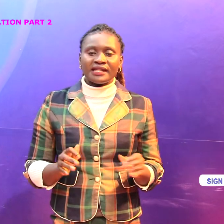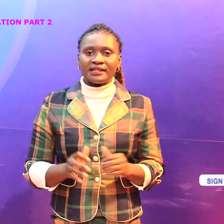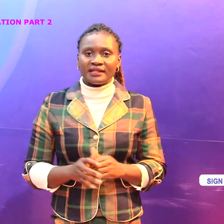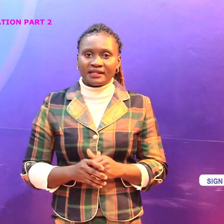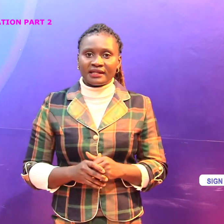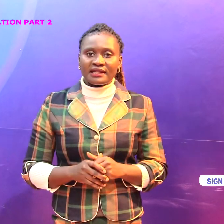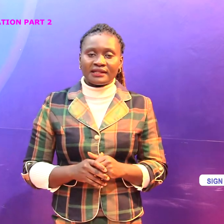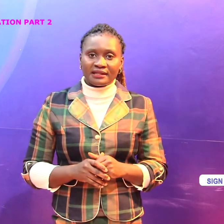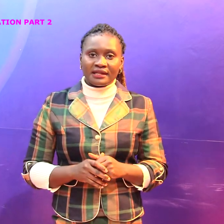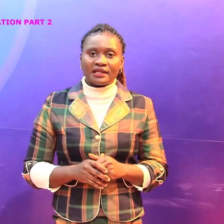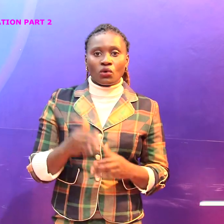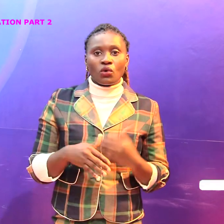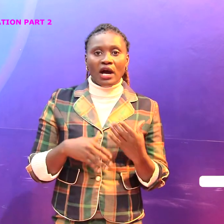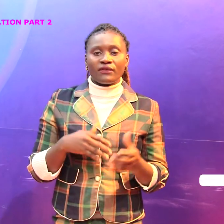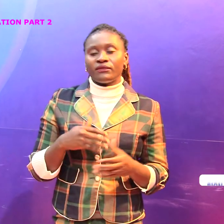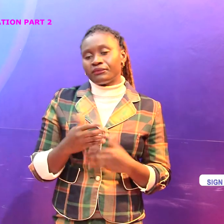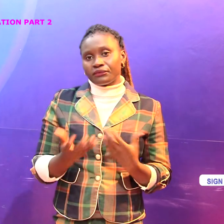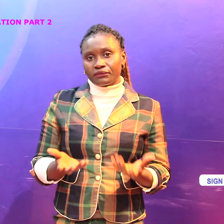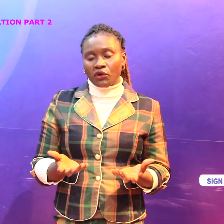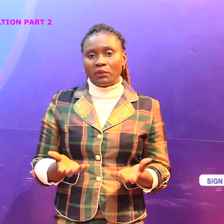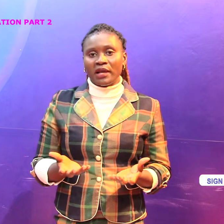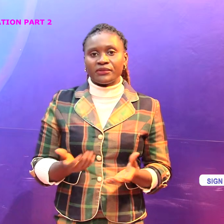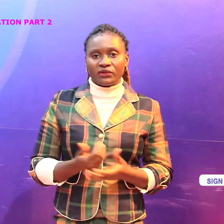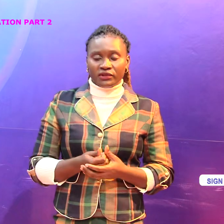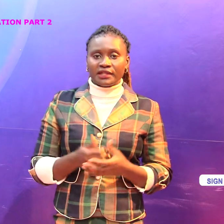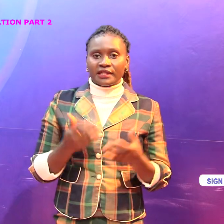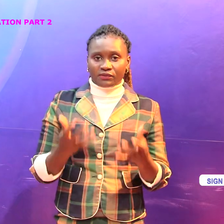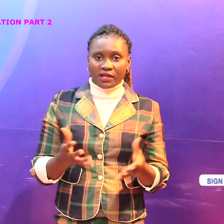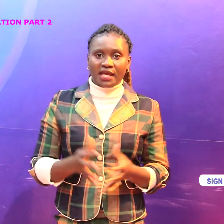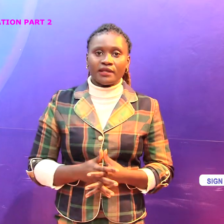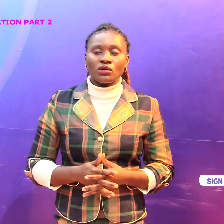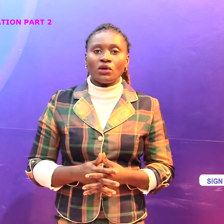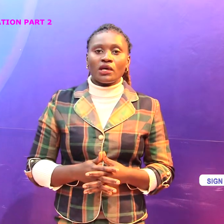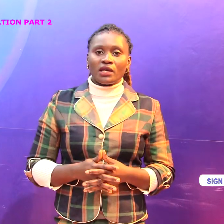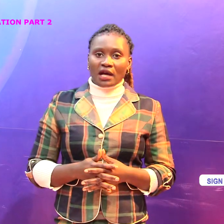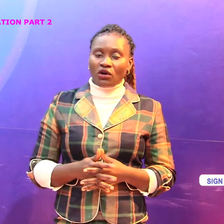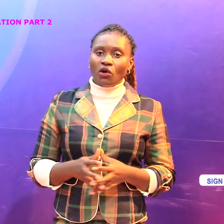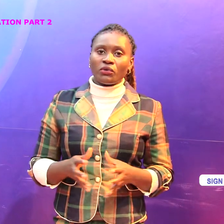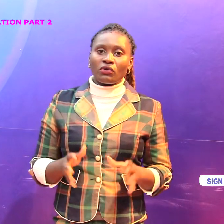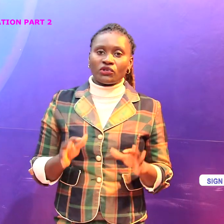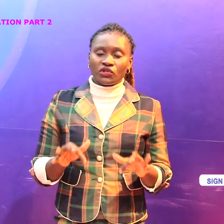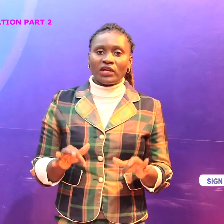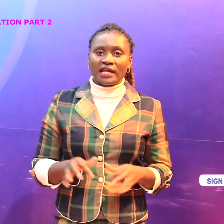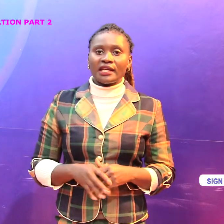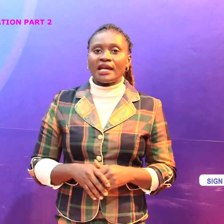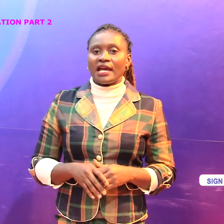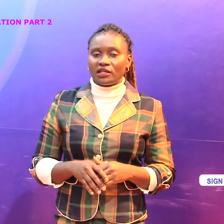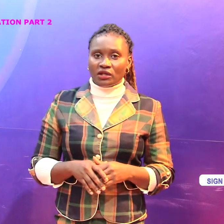and sisters who have problems on speaking. So I hope you'll continue learning and